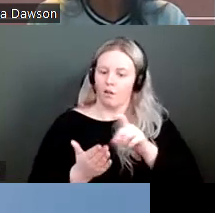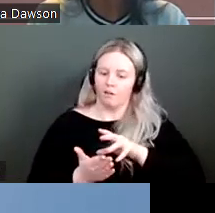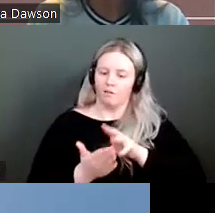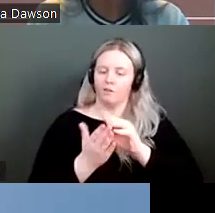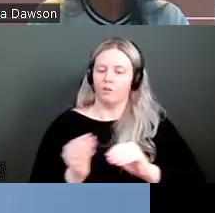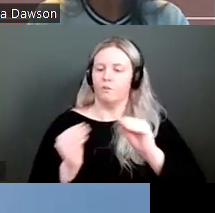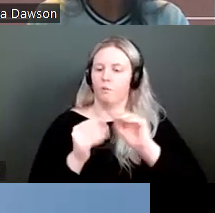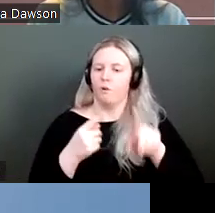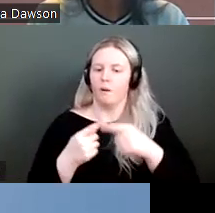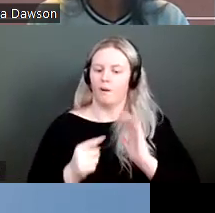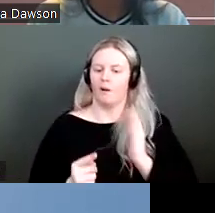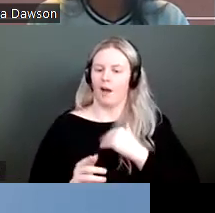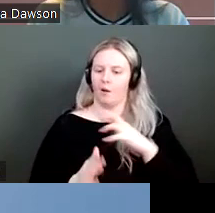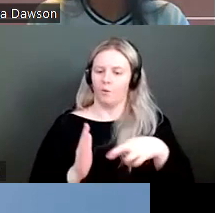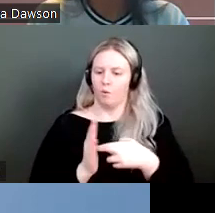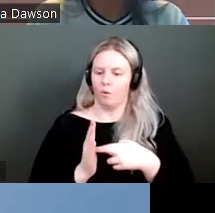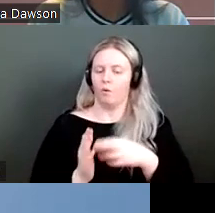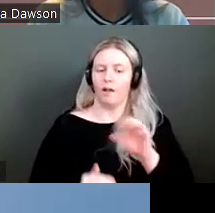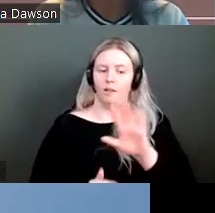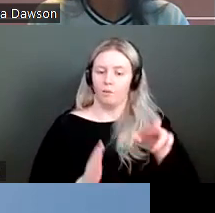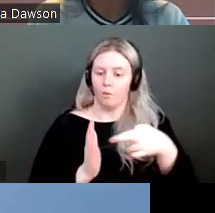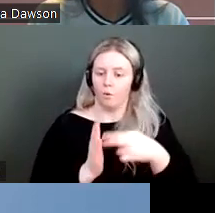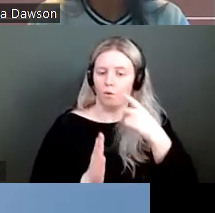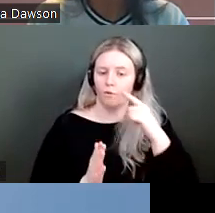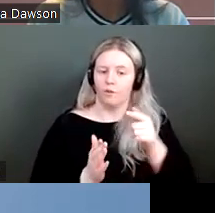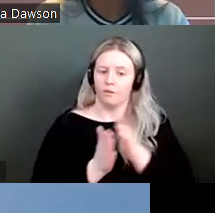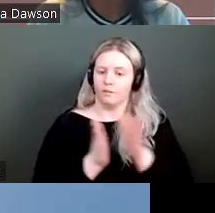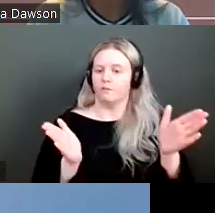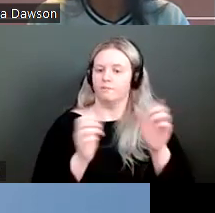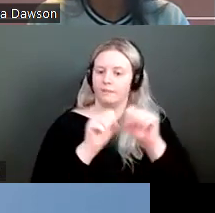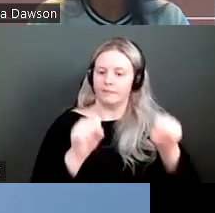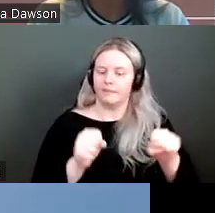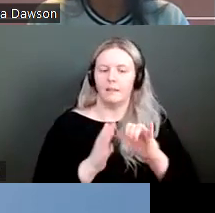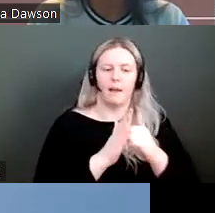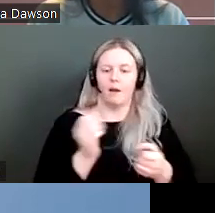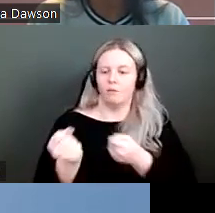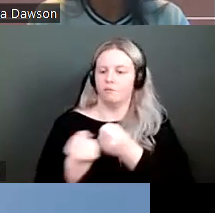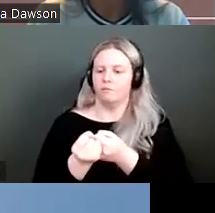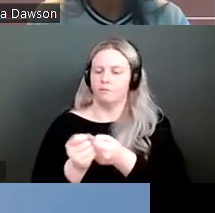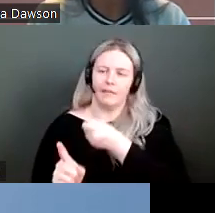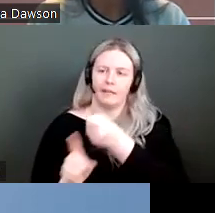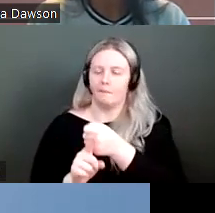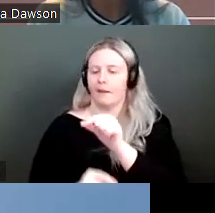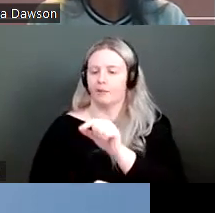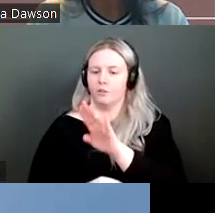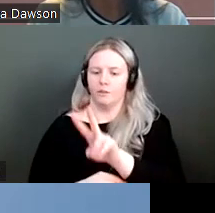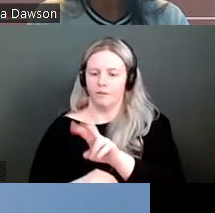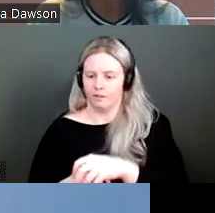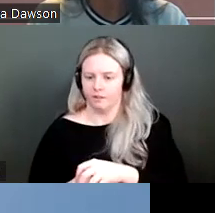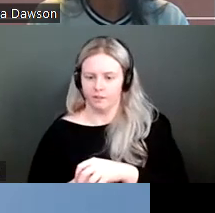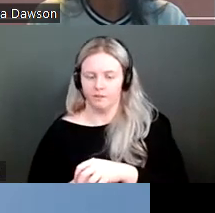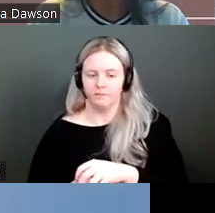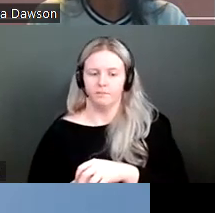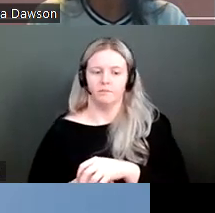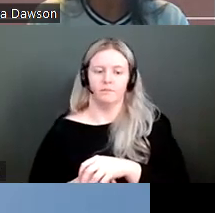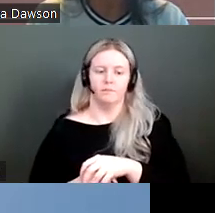social forces play in continuing to put those at risk of gender-based violence. The security of our states and